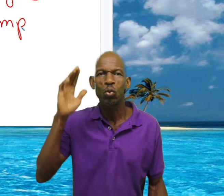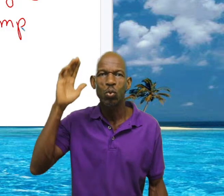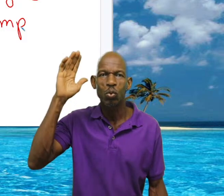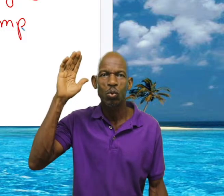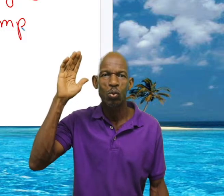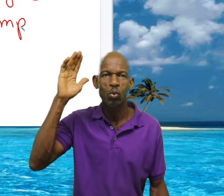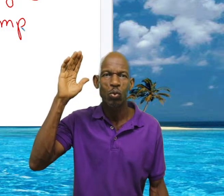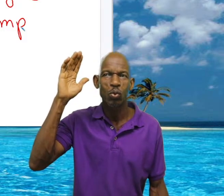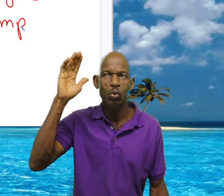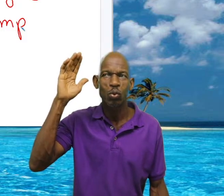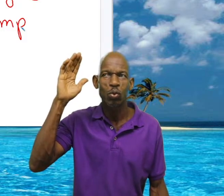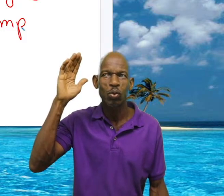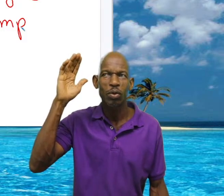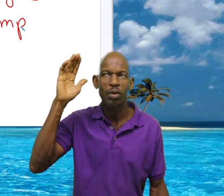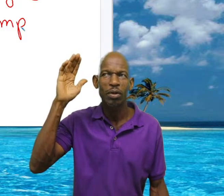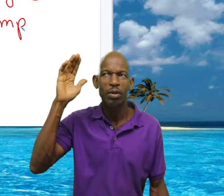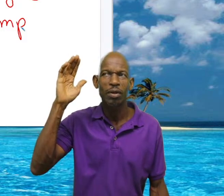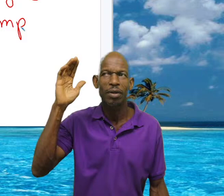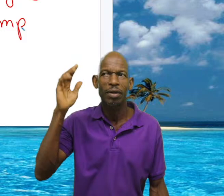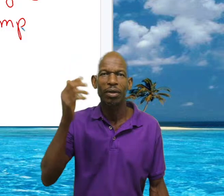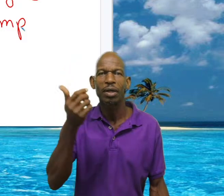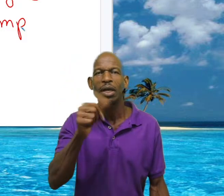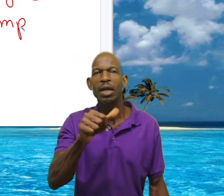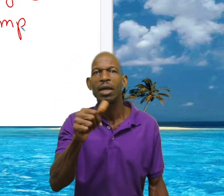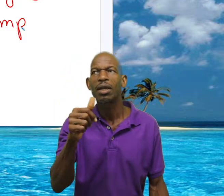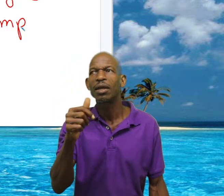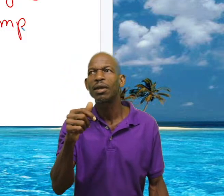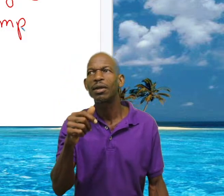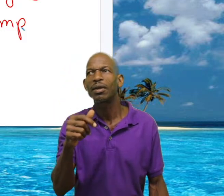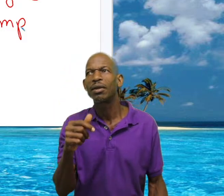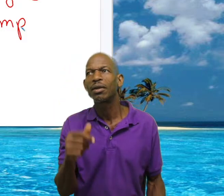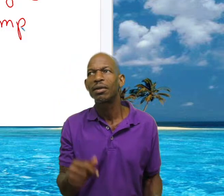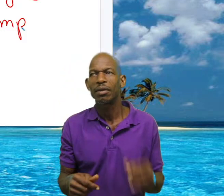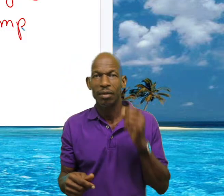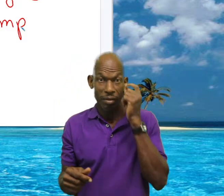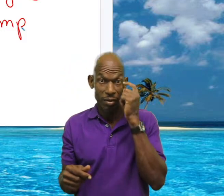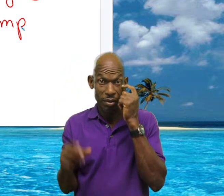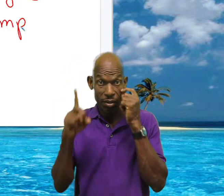it? Did I, all right. So let's, Donna, you have one?